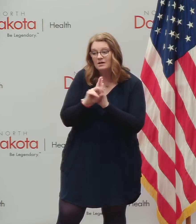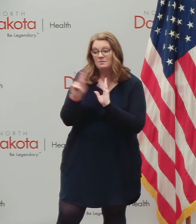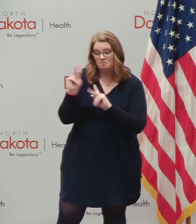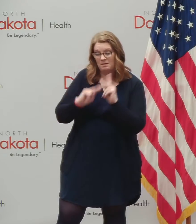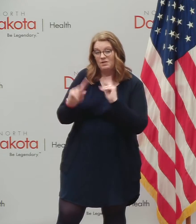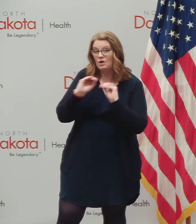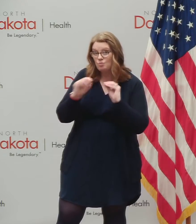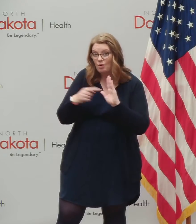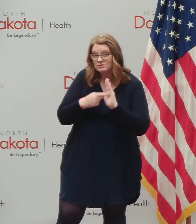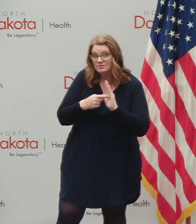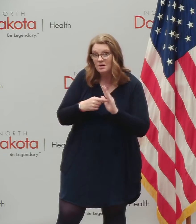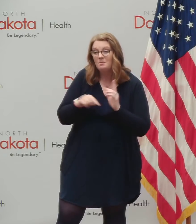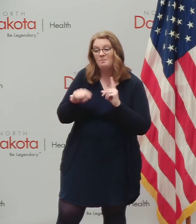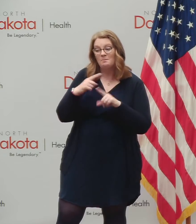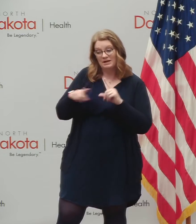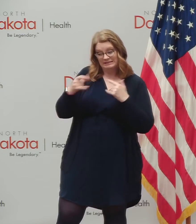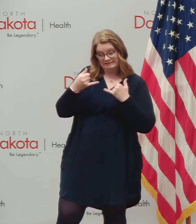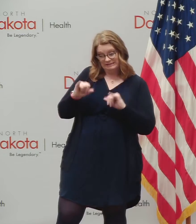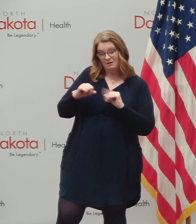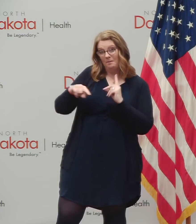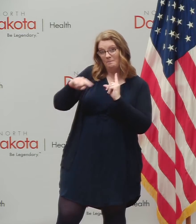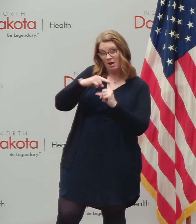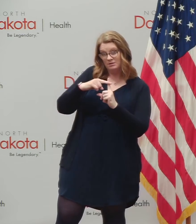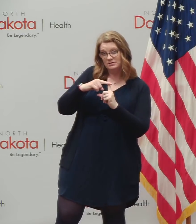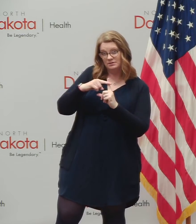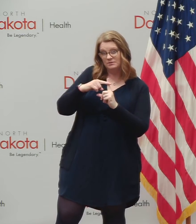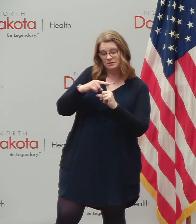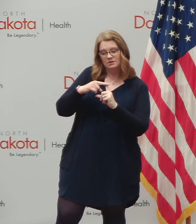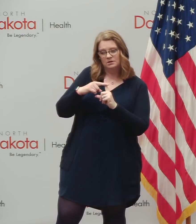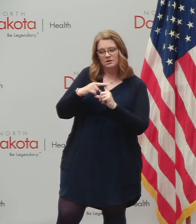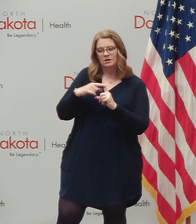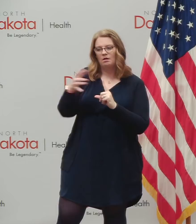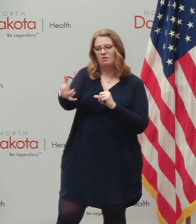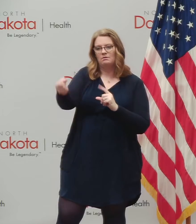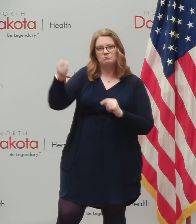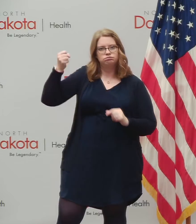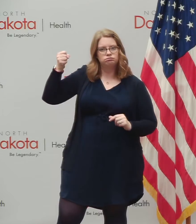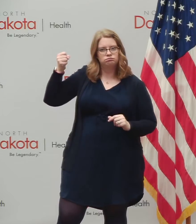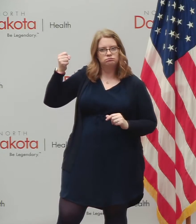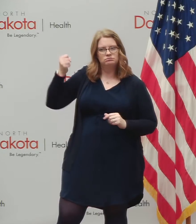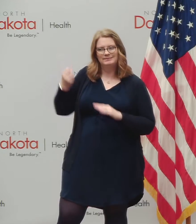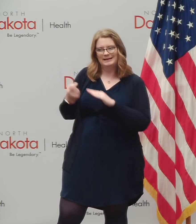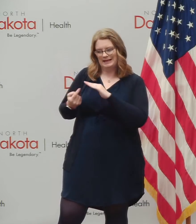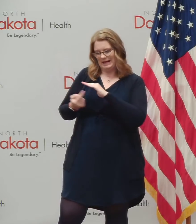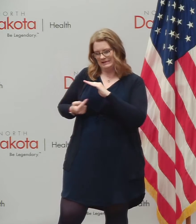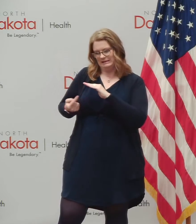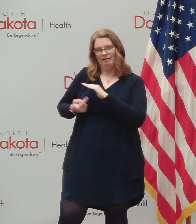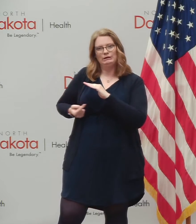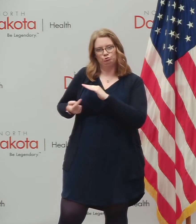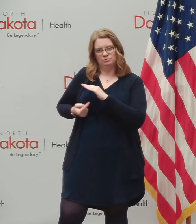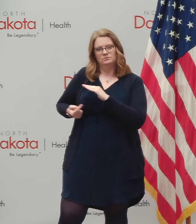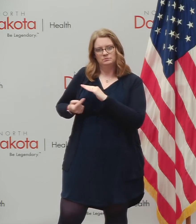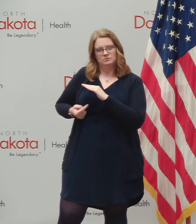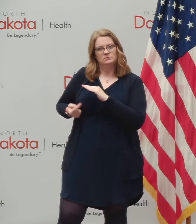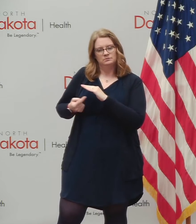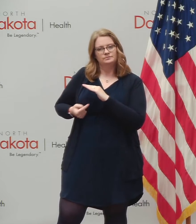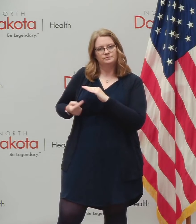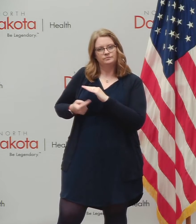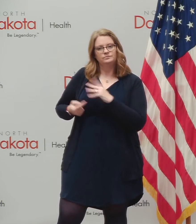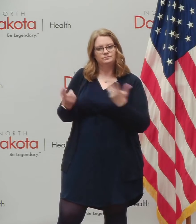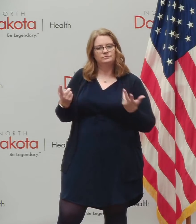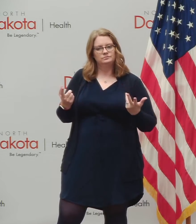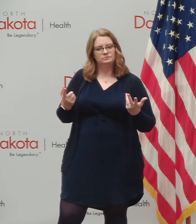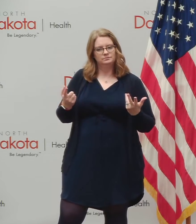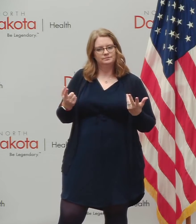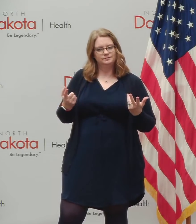positives, people that have no symptoms, and then get them out of circulation, so to speak, get them into isolation.